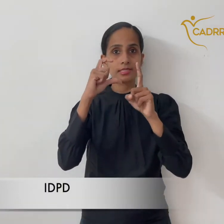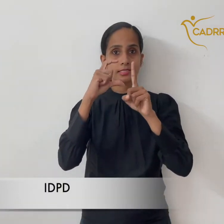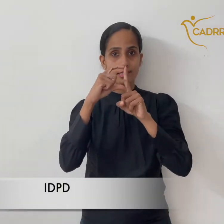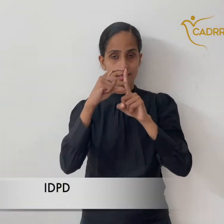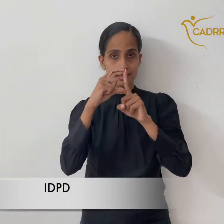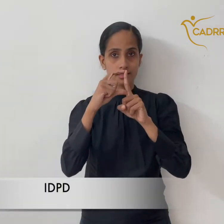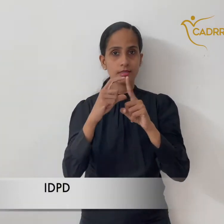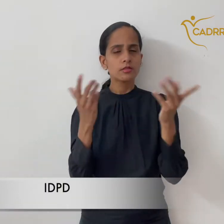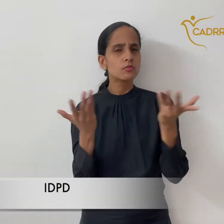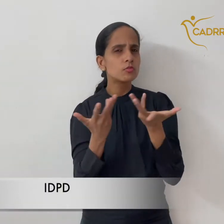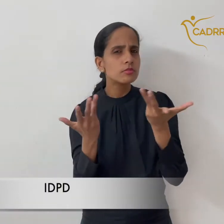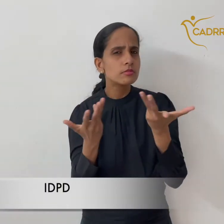IDPD,